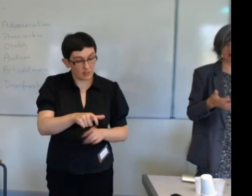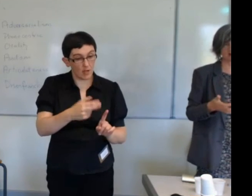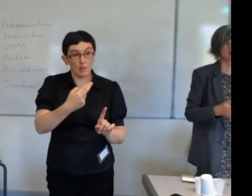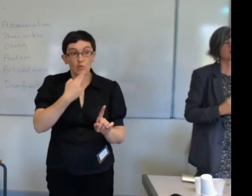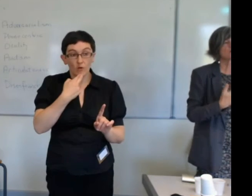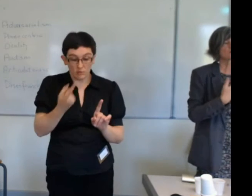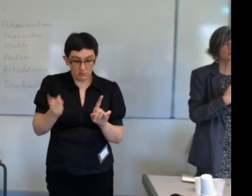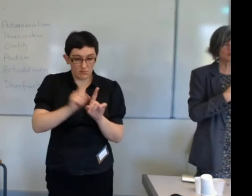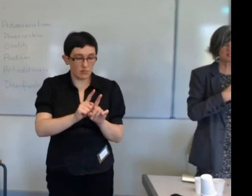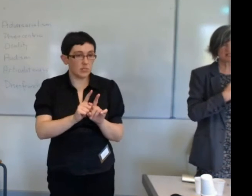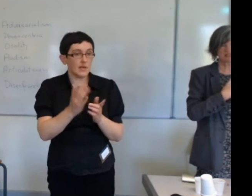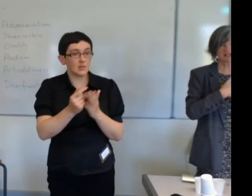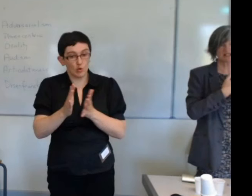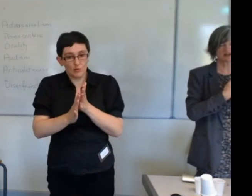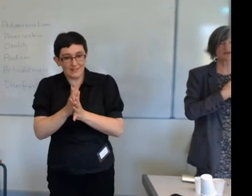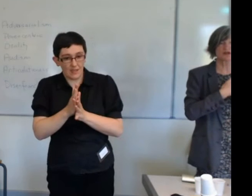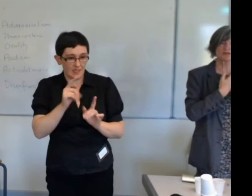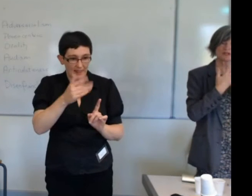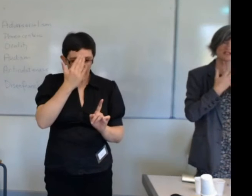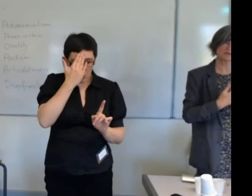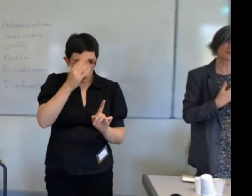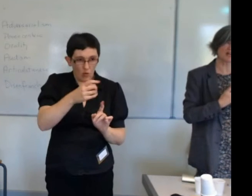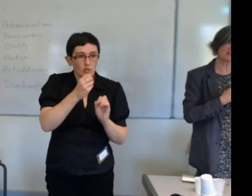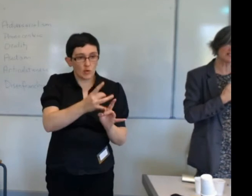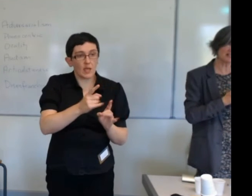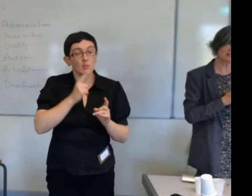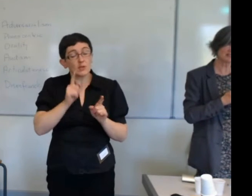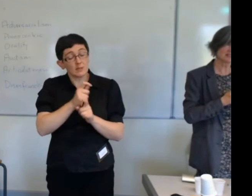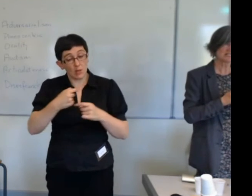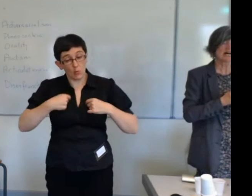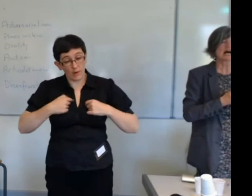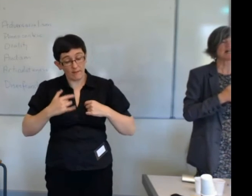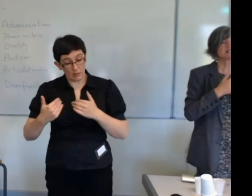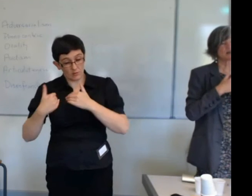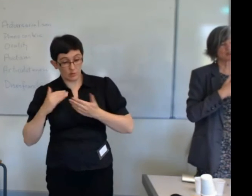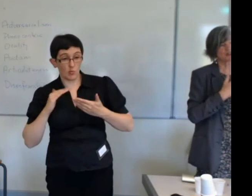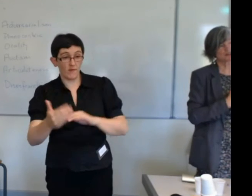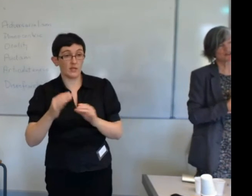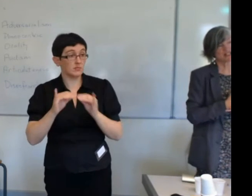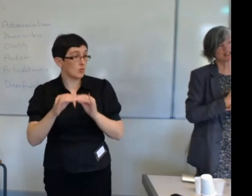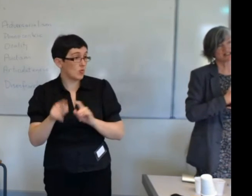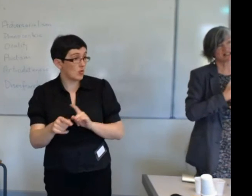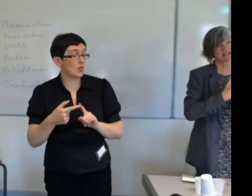fine. But we would see it as our responsibility to provide the signer. And then we'd also see it as